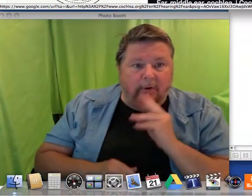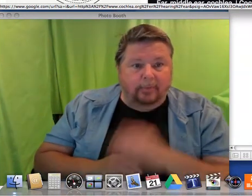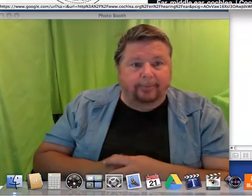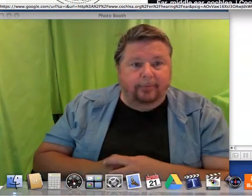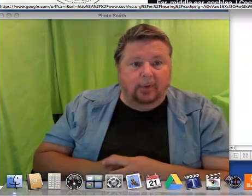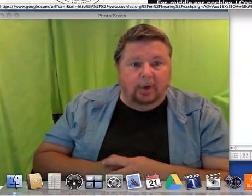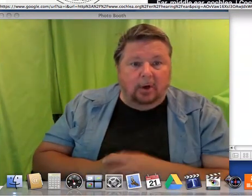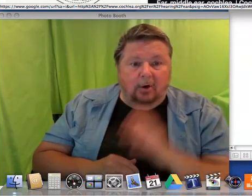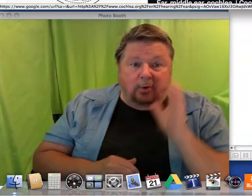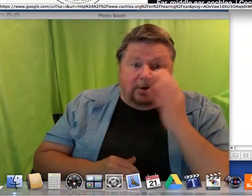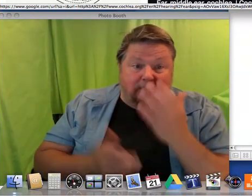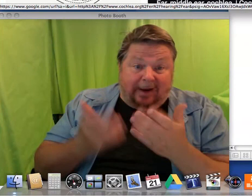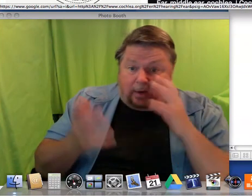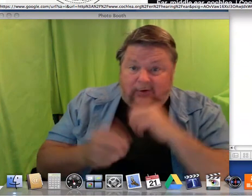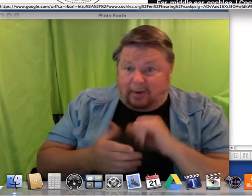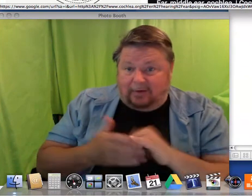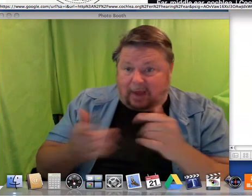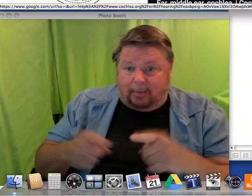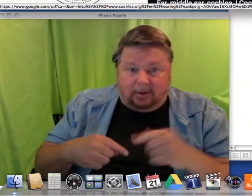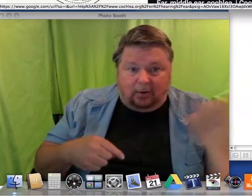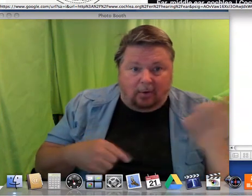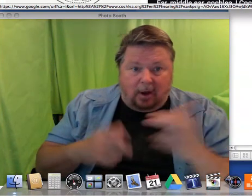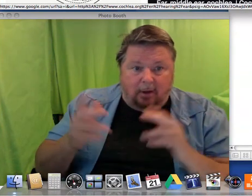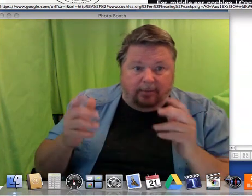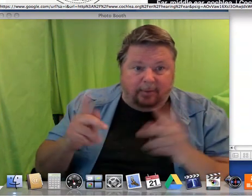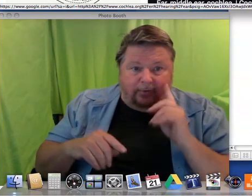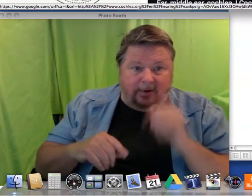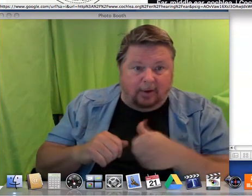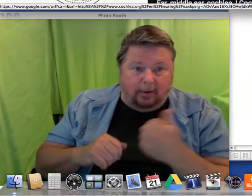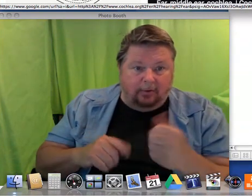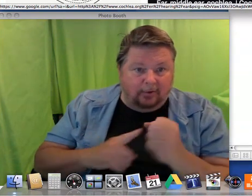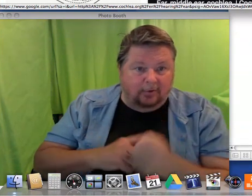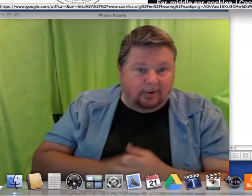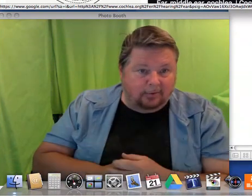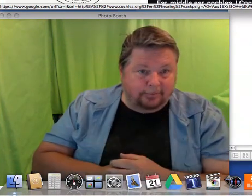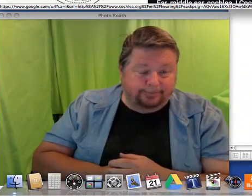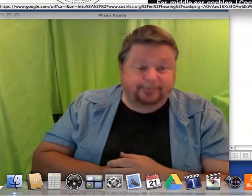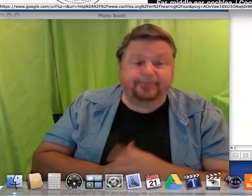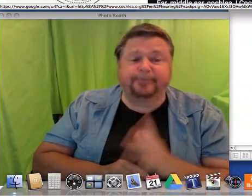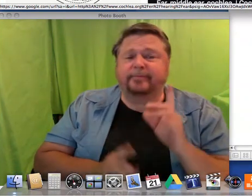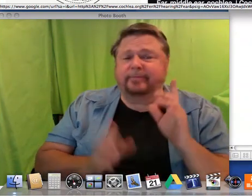water, which we assume has happened to people with other situations.